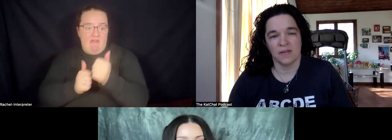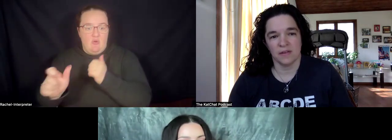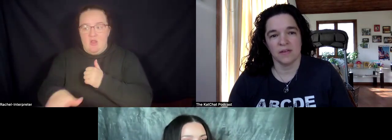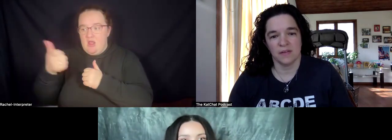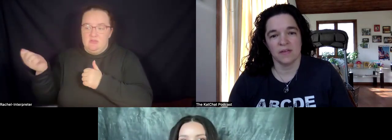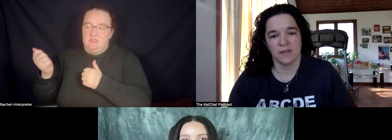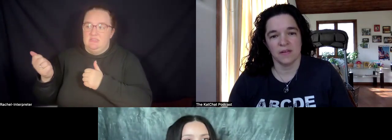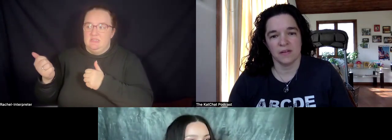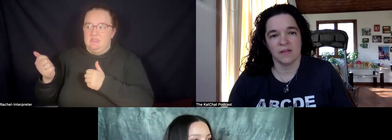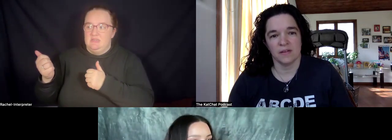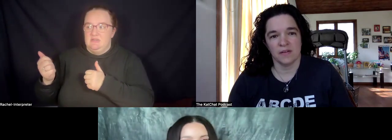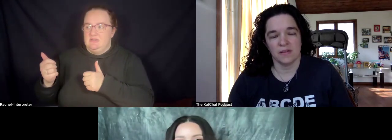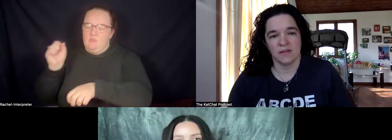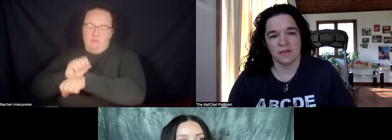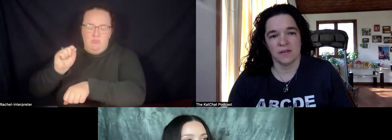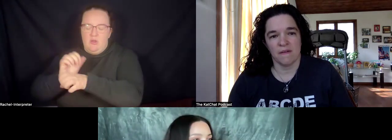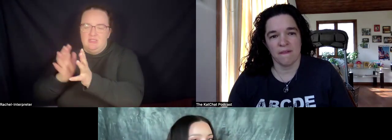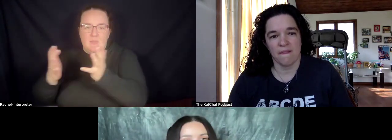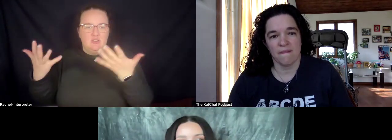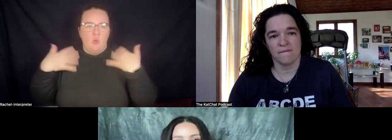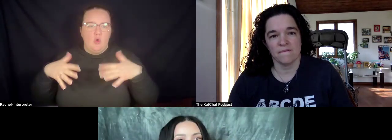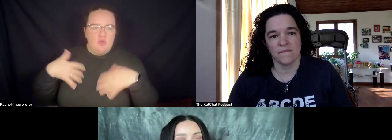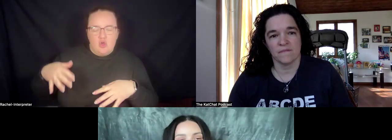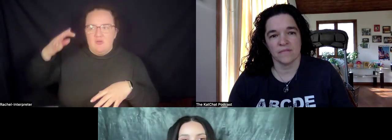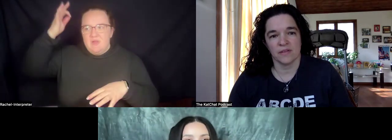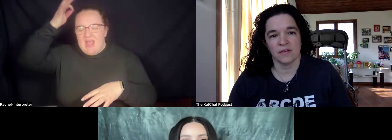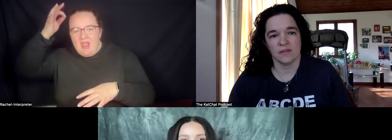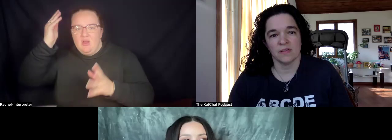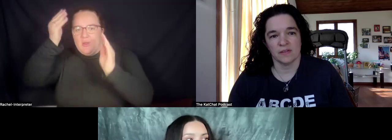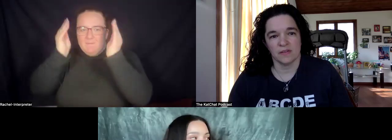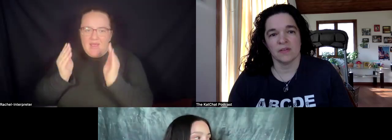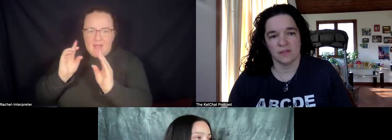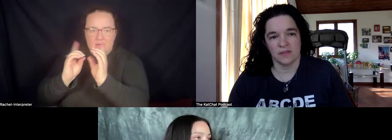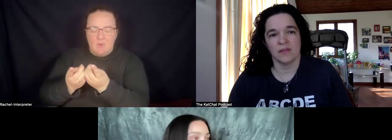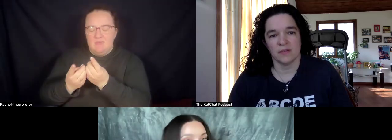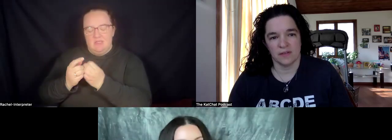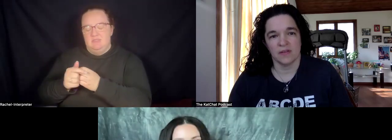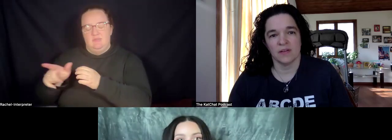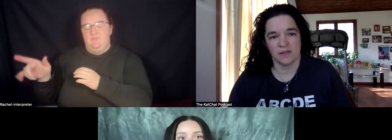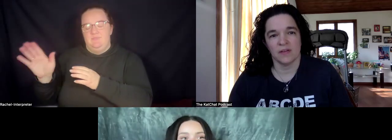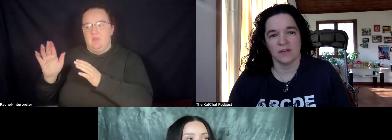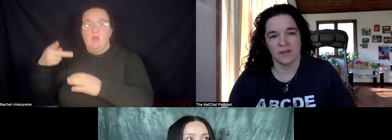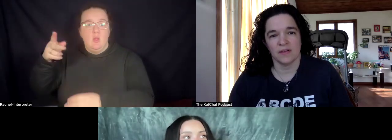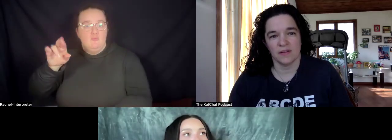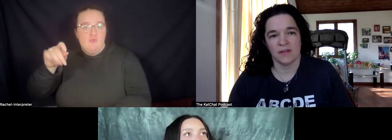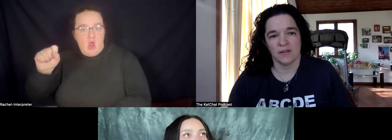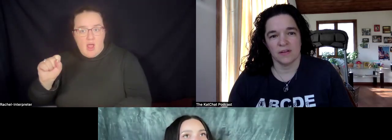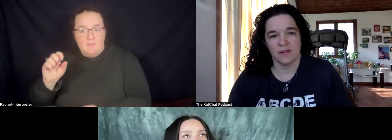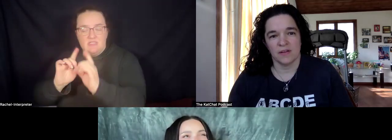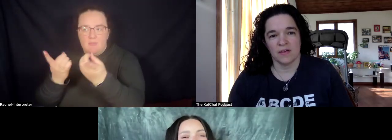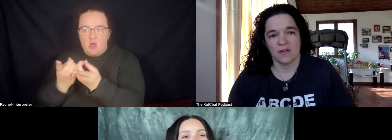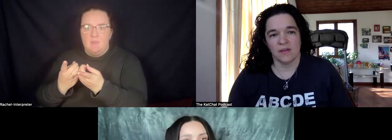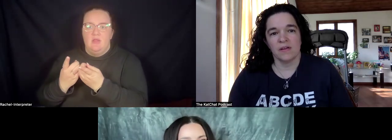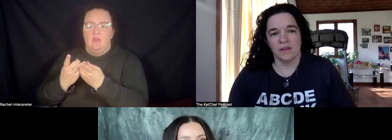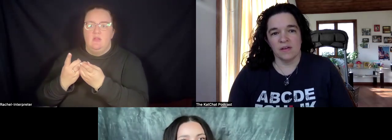pulled 110% wardrobe, hair, makeup departments, the props departments. They brought